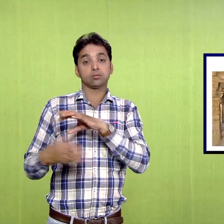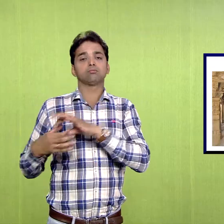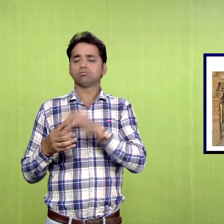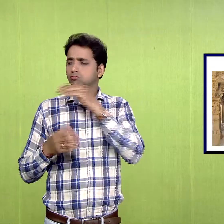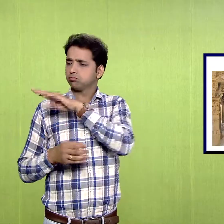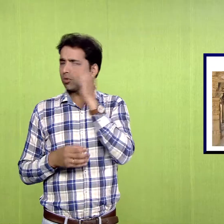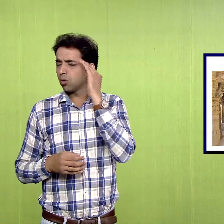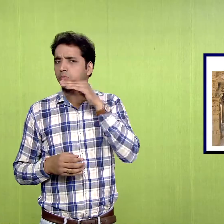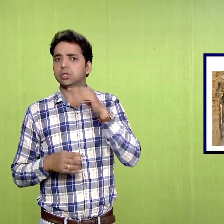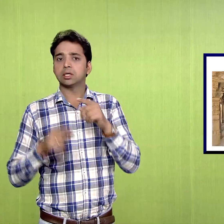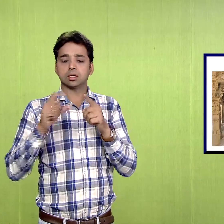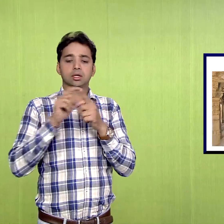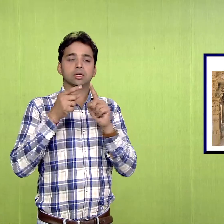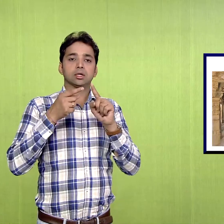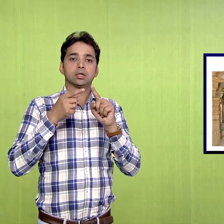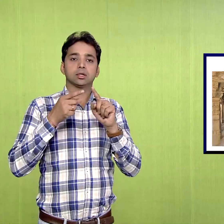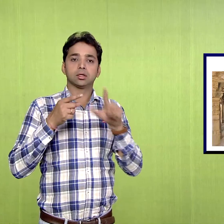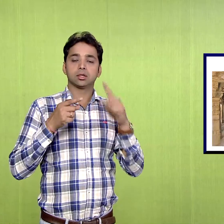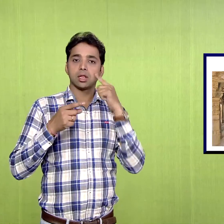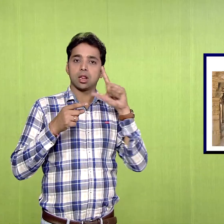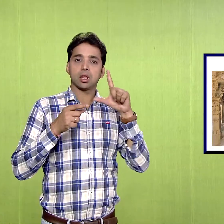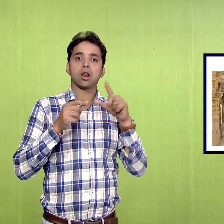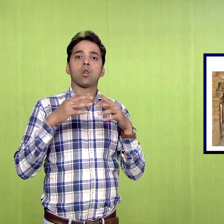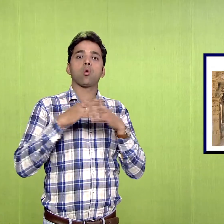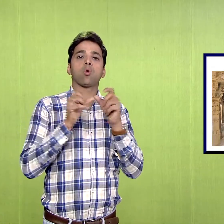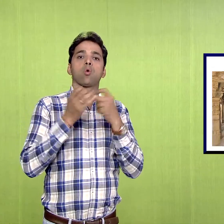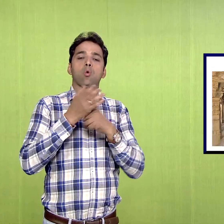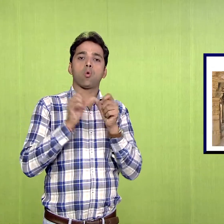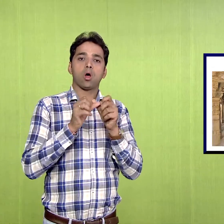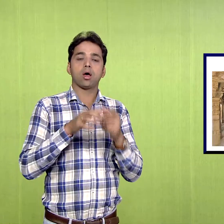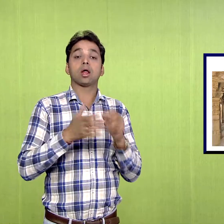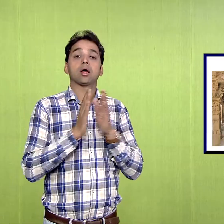temple dedicated to Jain Tirthankars.